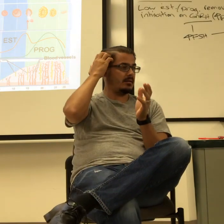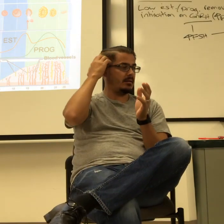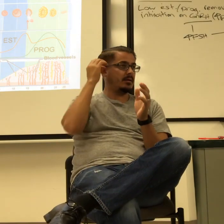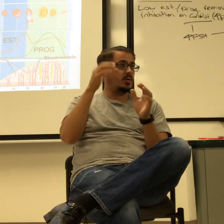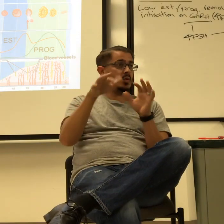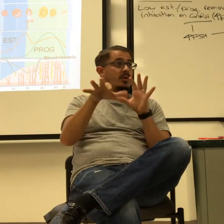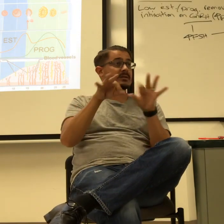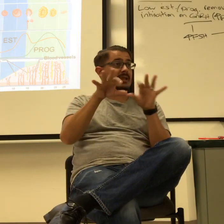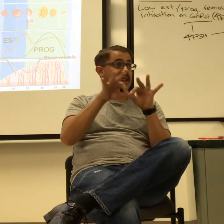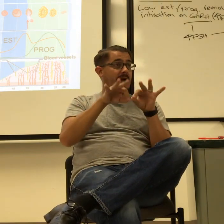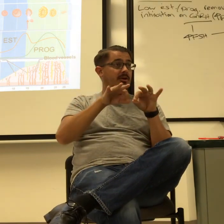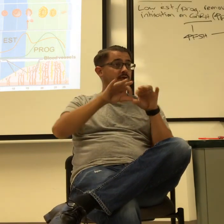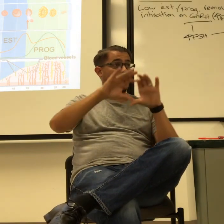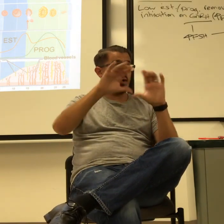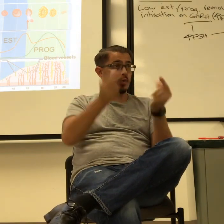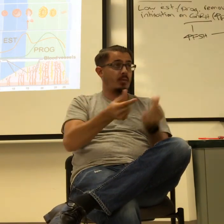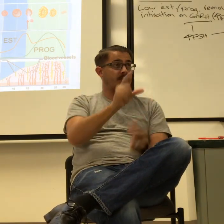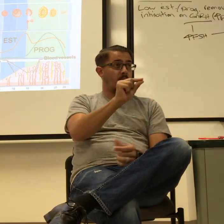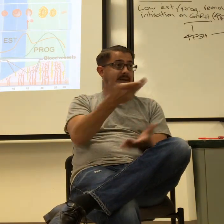select your group of 20